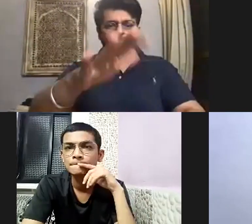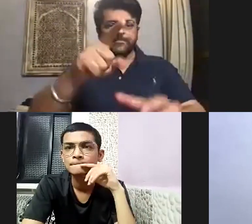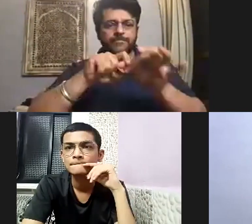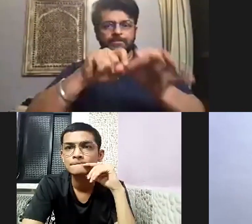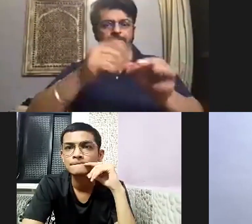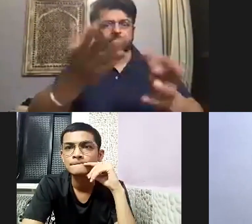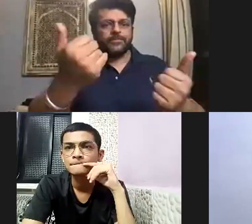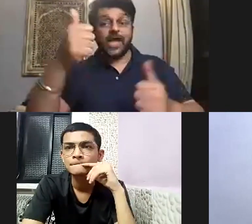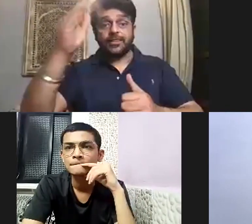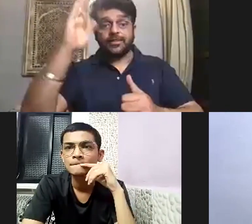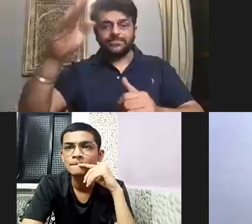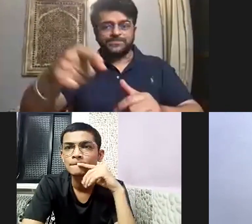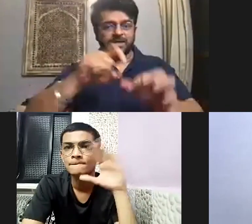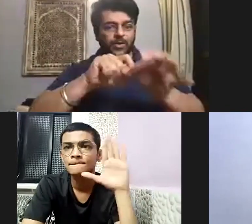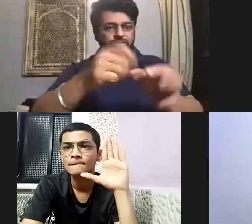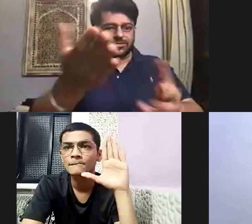Hello.